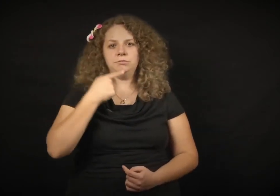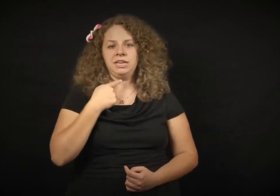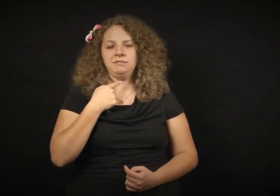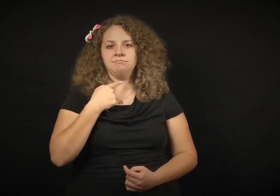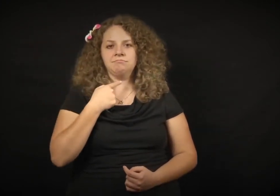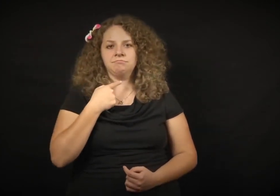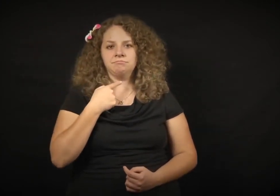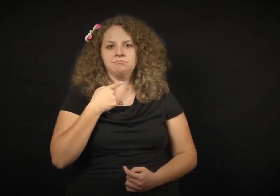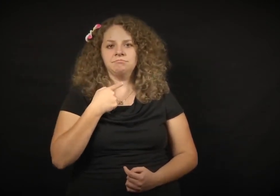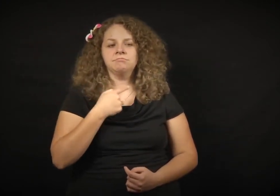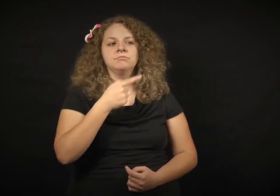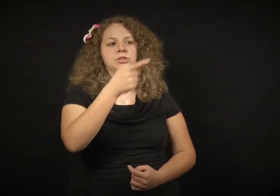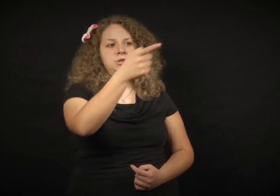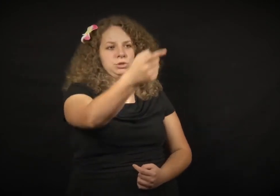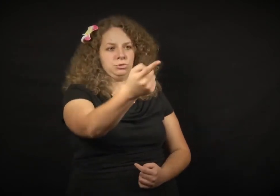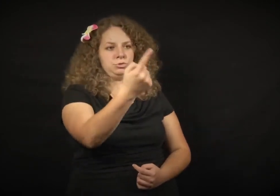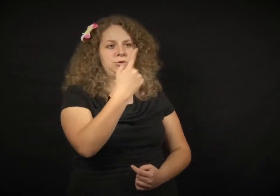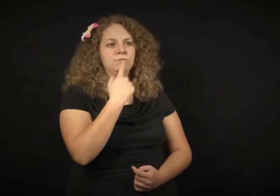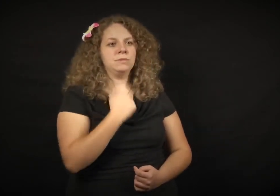me. You told me.